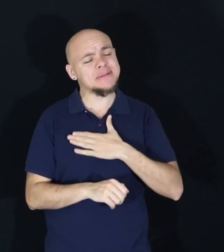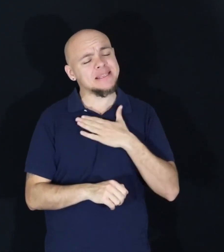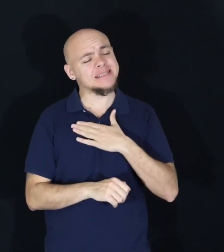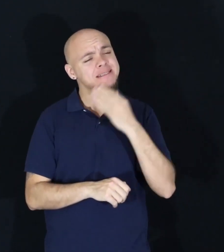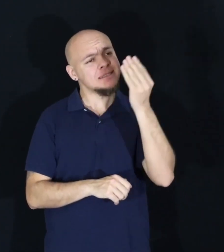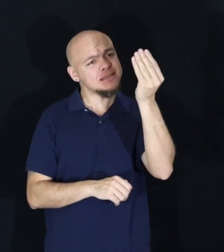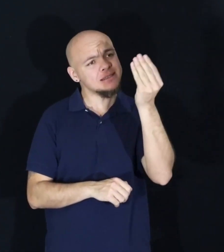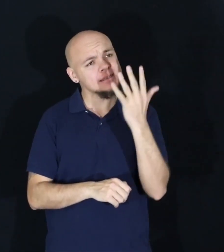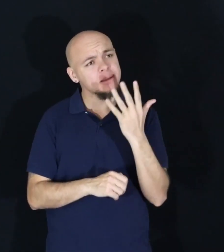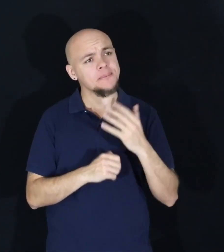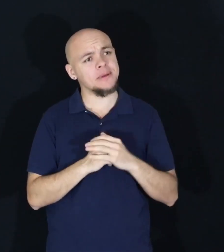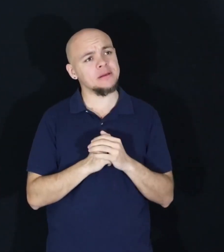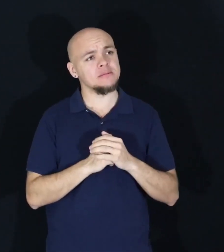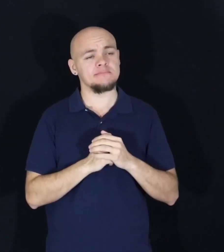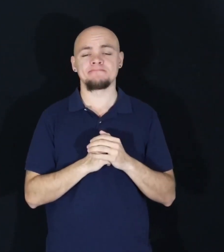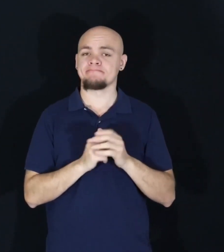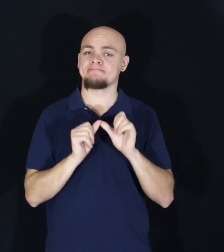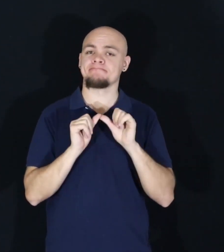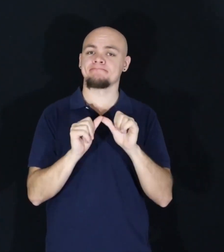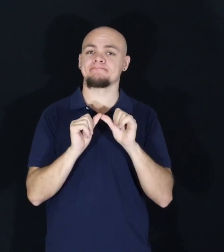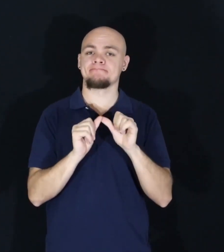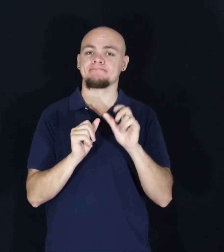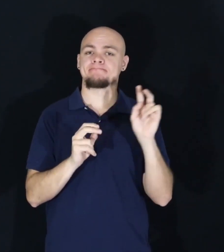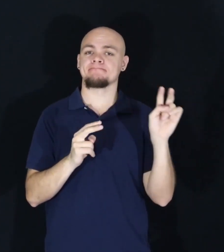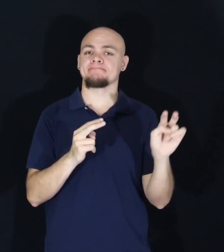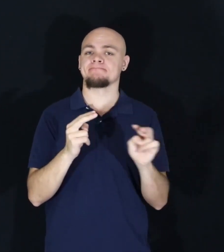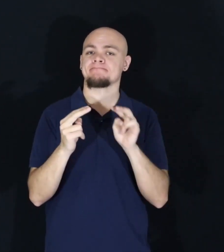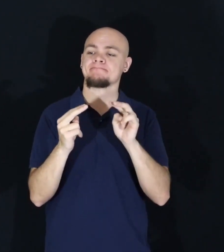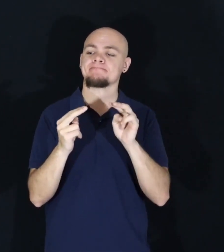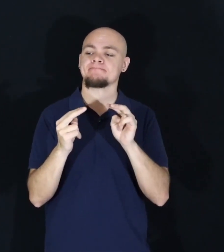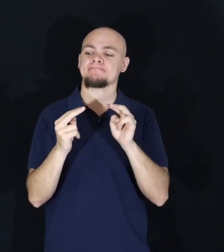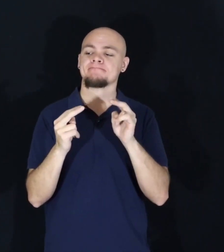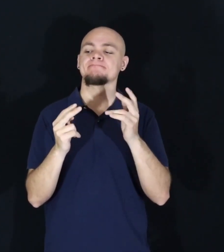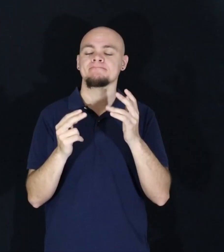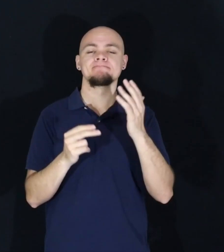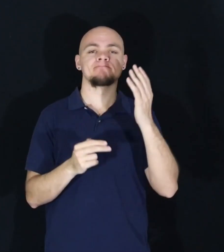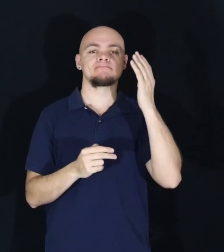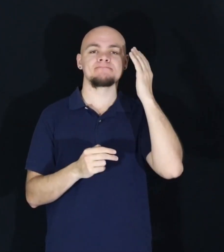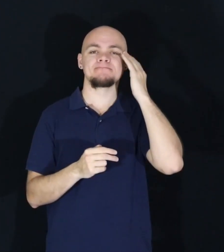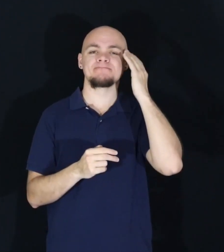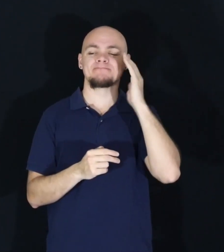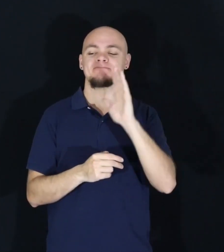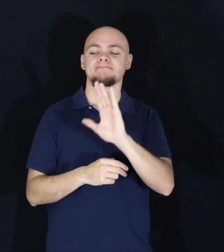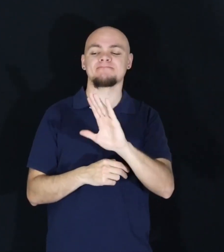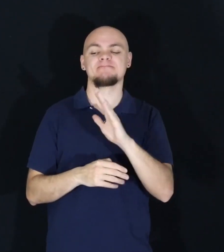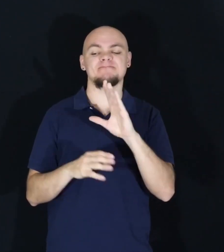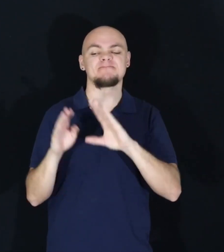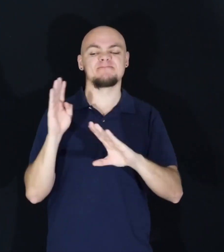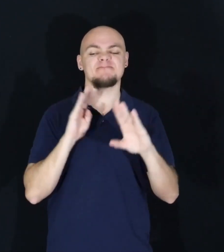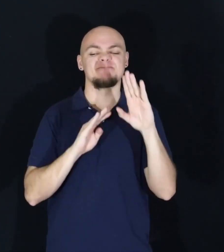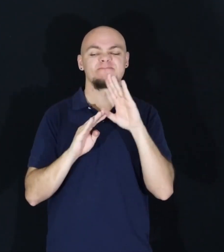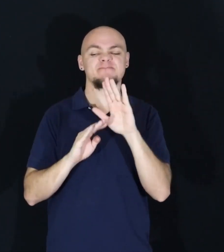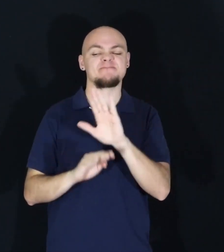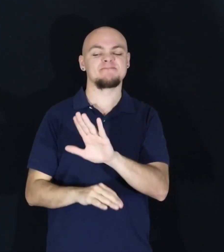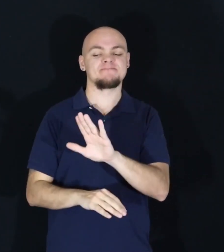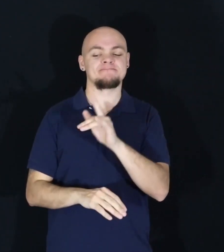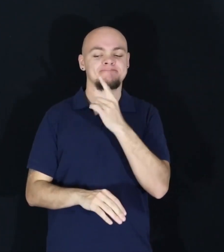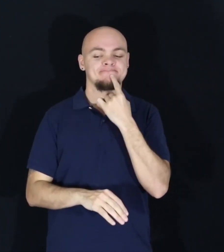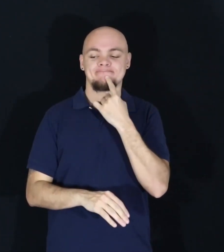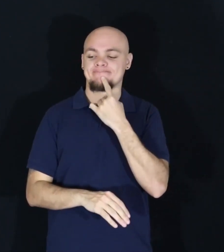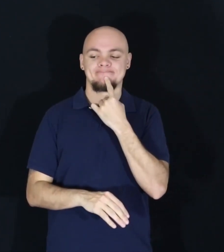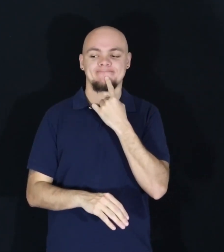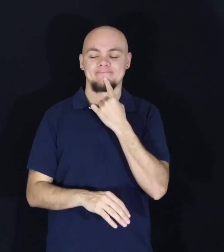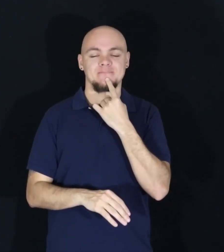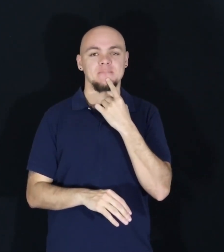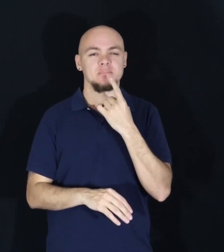me." He continued to gaze into my eyes as if he knew my troubles, but couldn't say anything. I